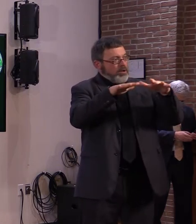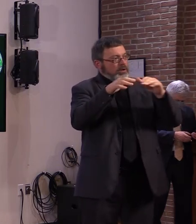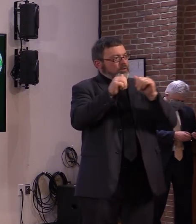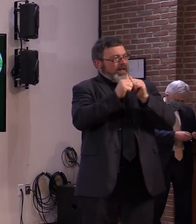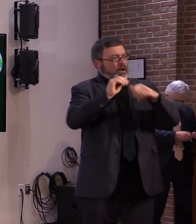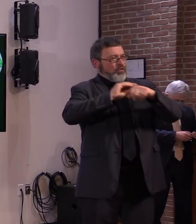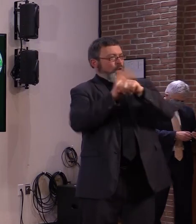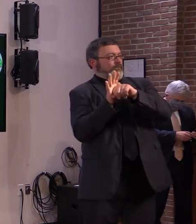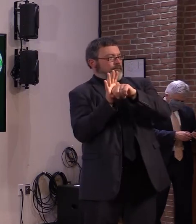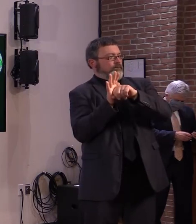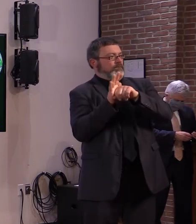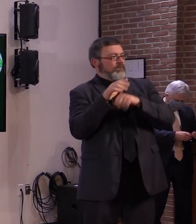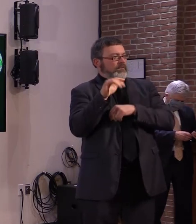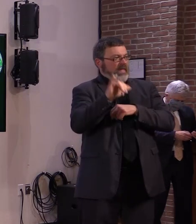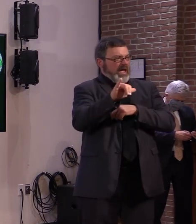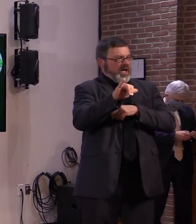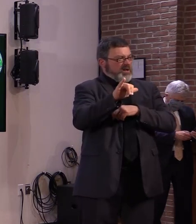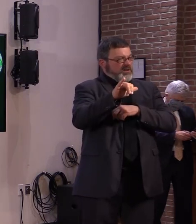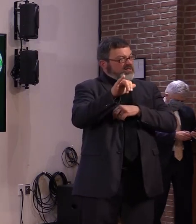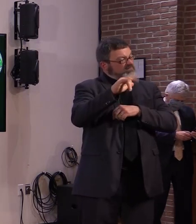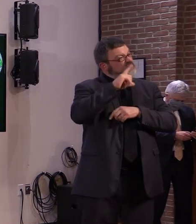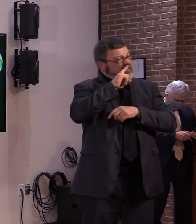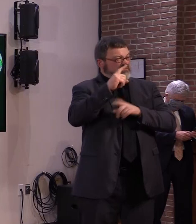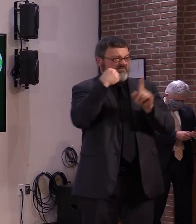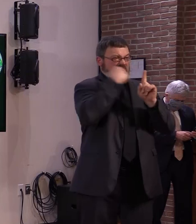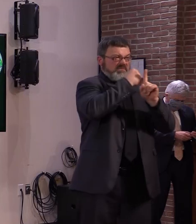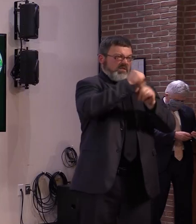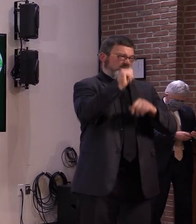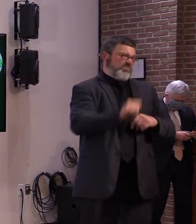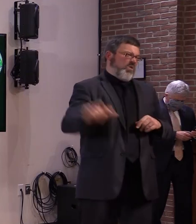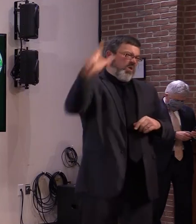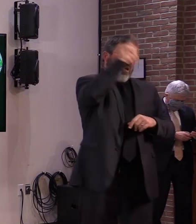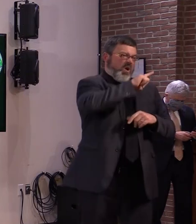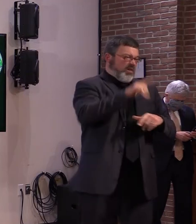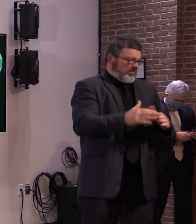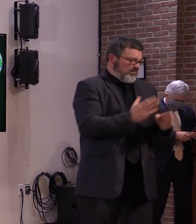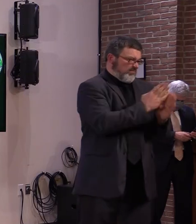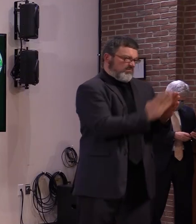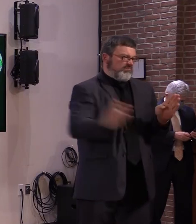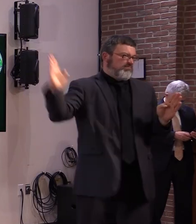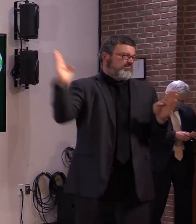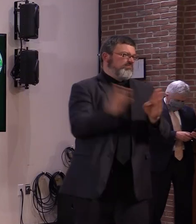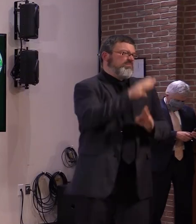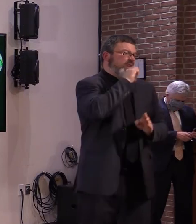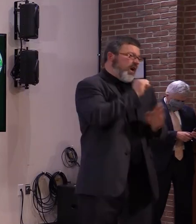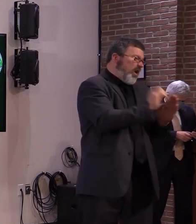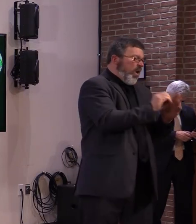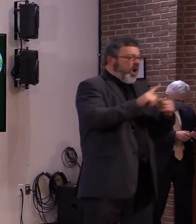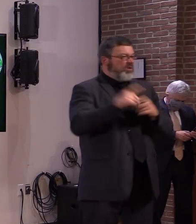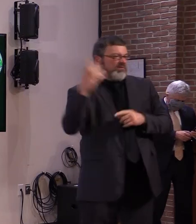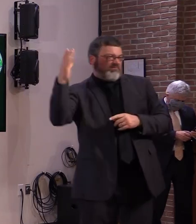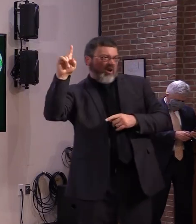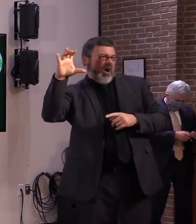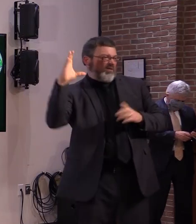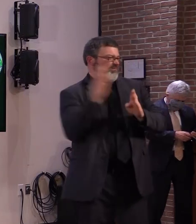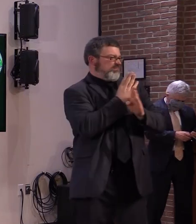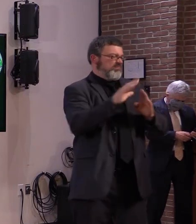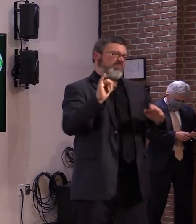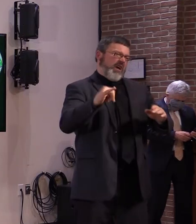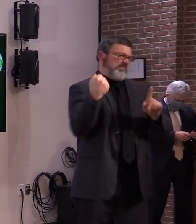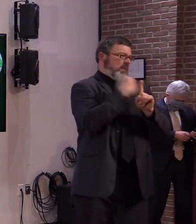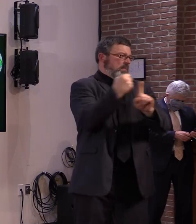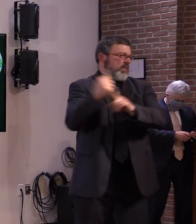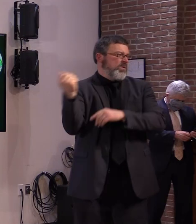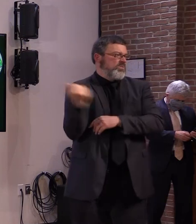all of us, it does not do so equally. We know that there are great disparities in how the virus directly